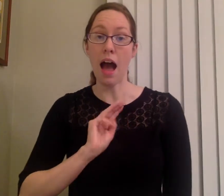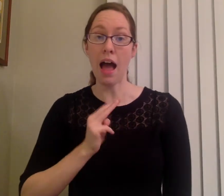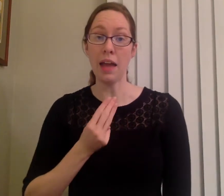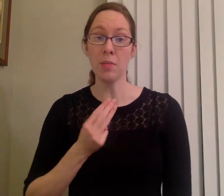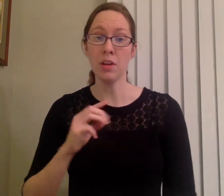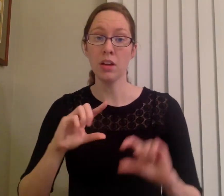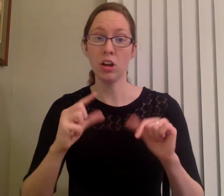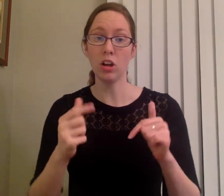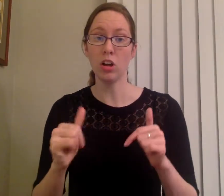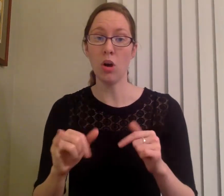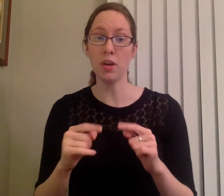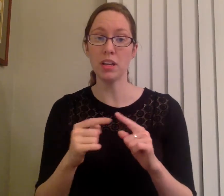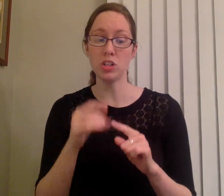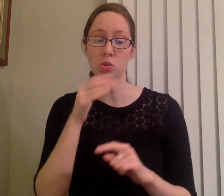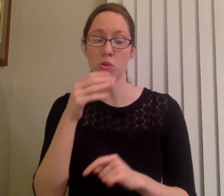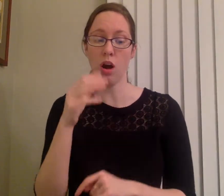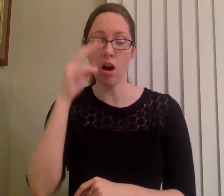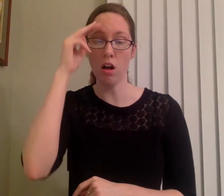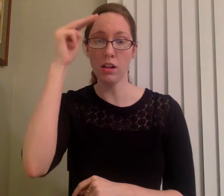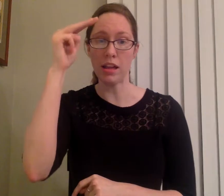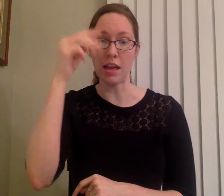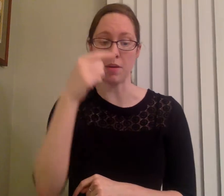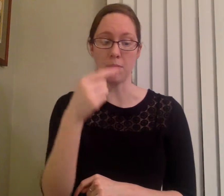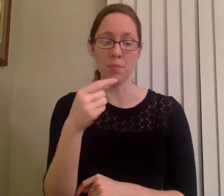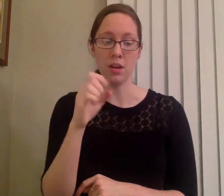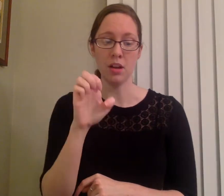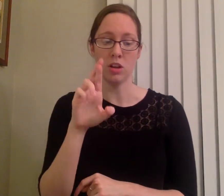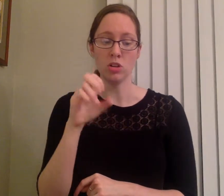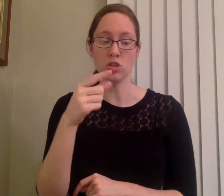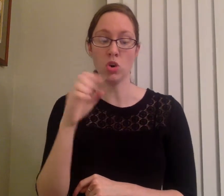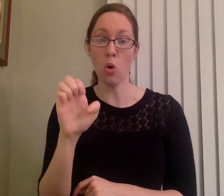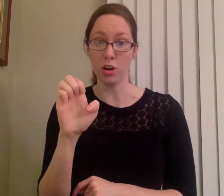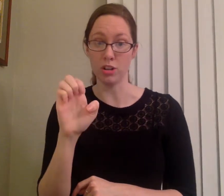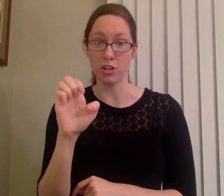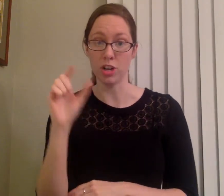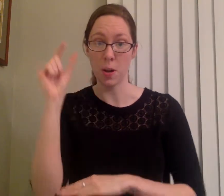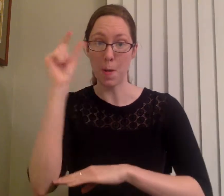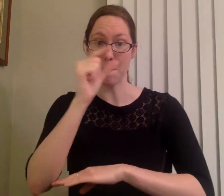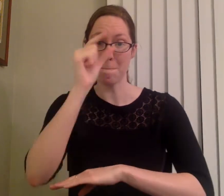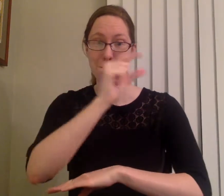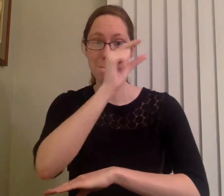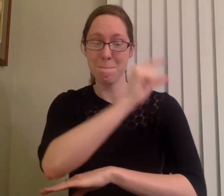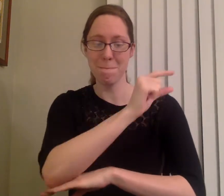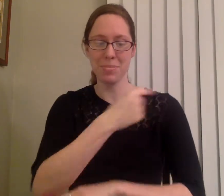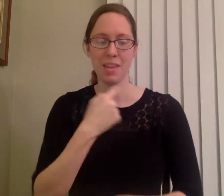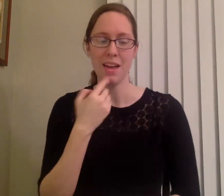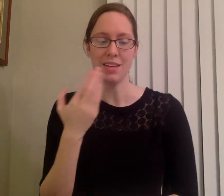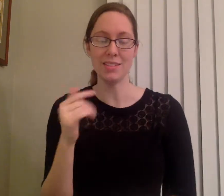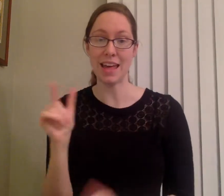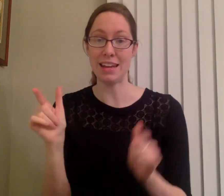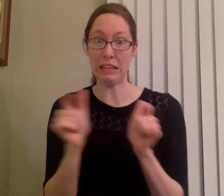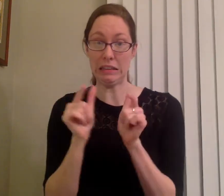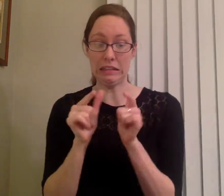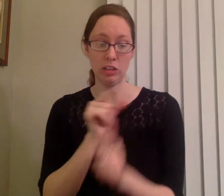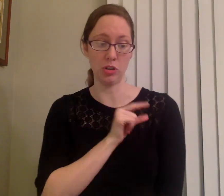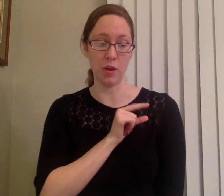I'm going to call him George, said Little